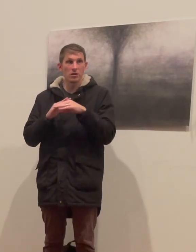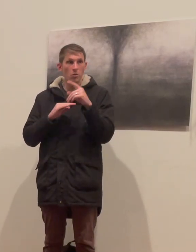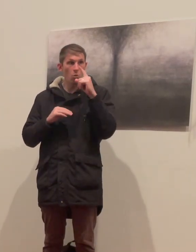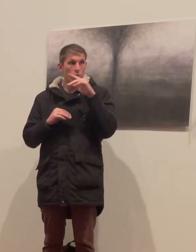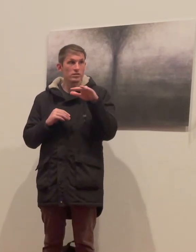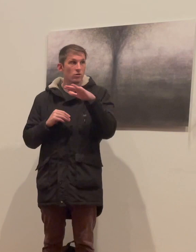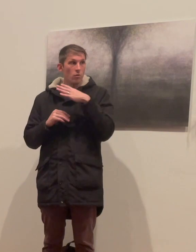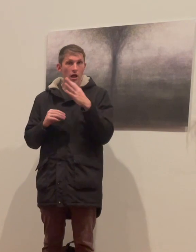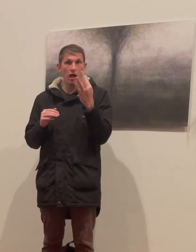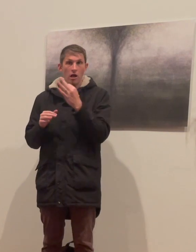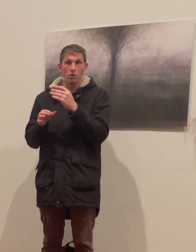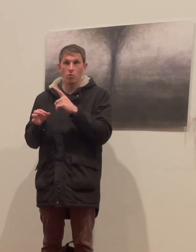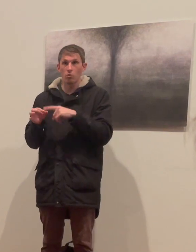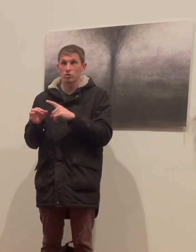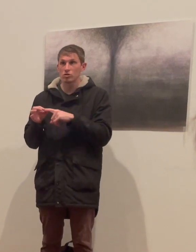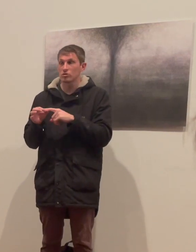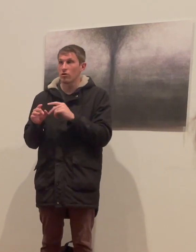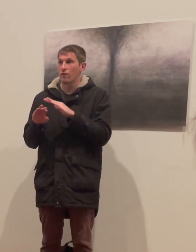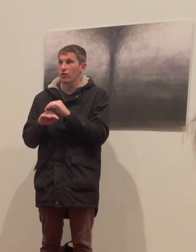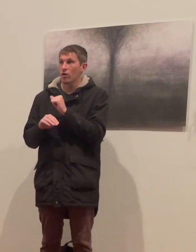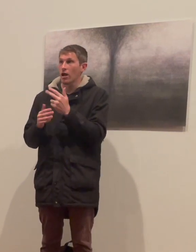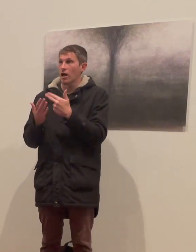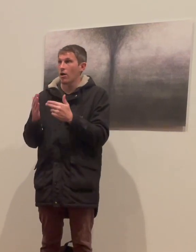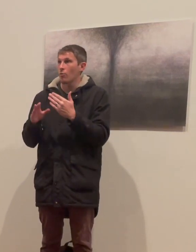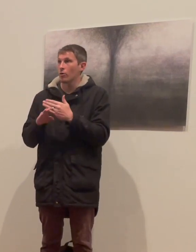ask a question of Lisa and her artwork.